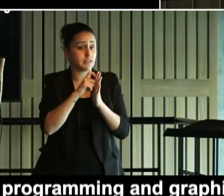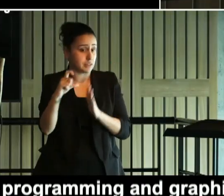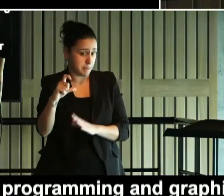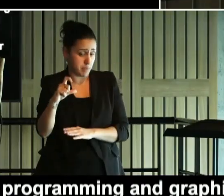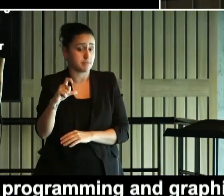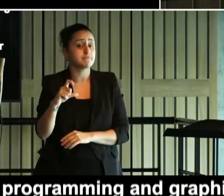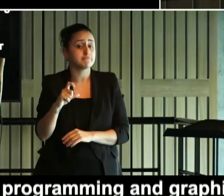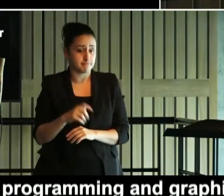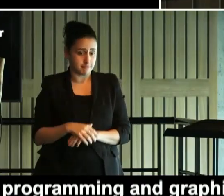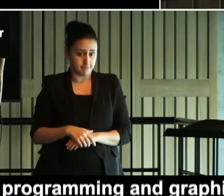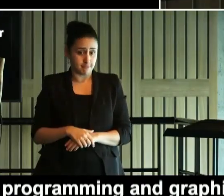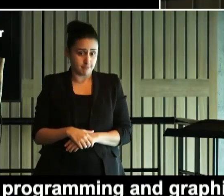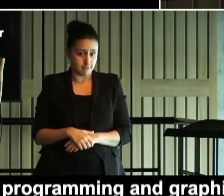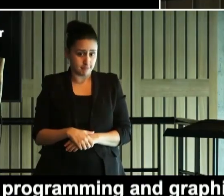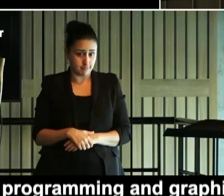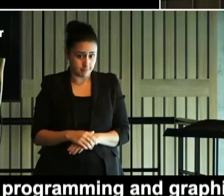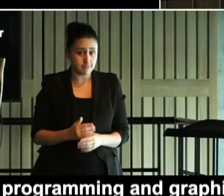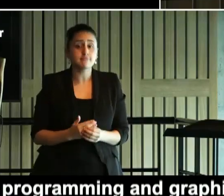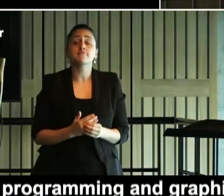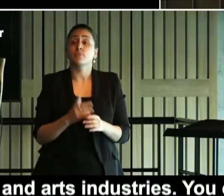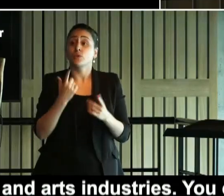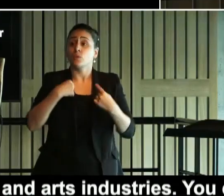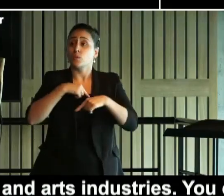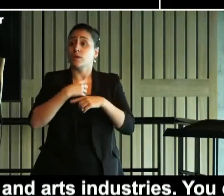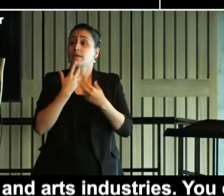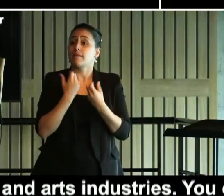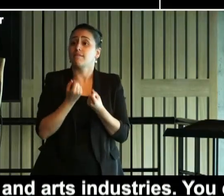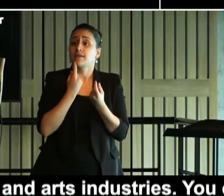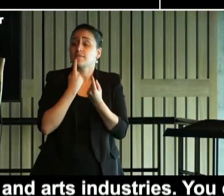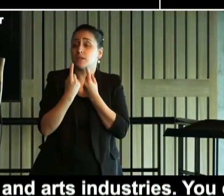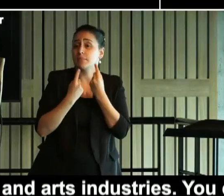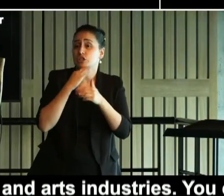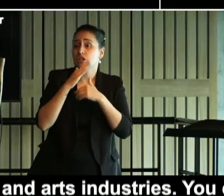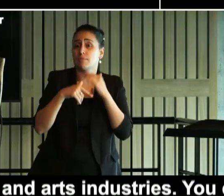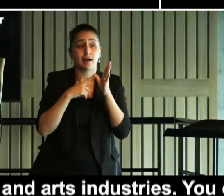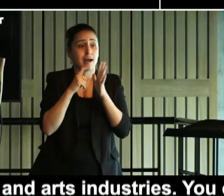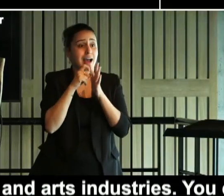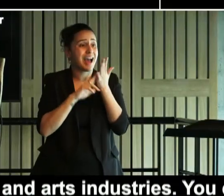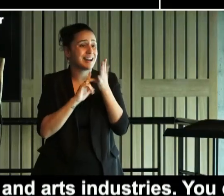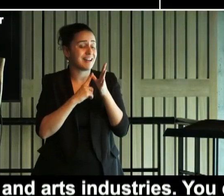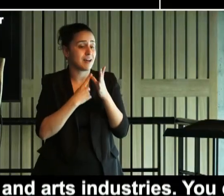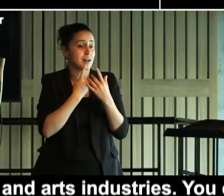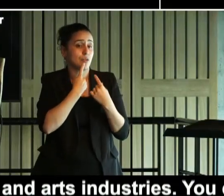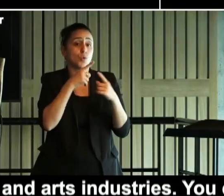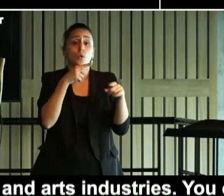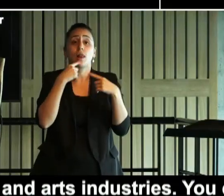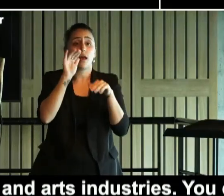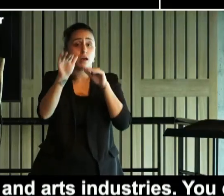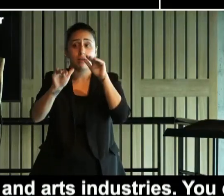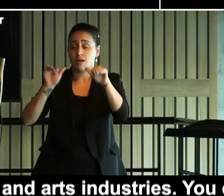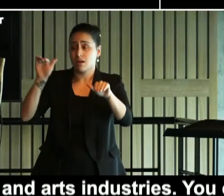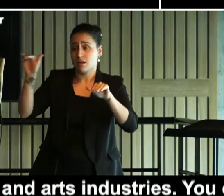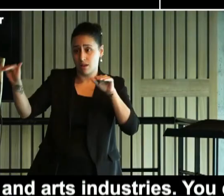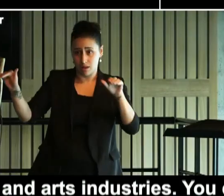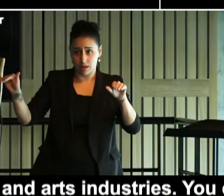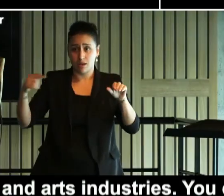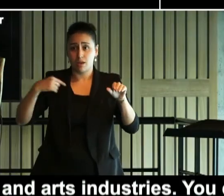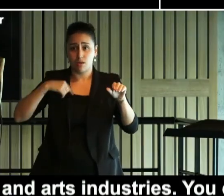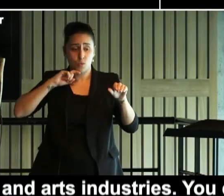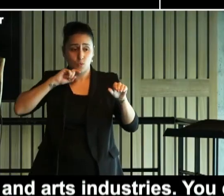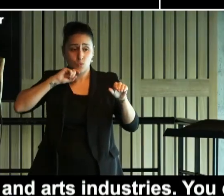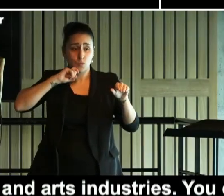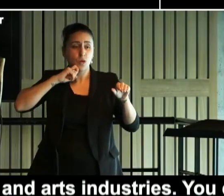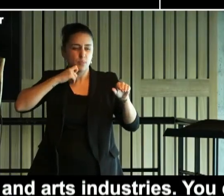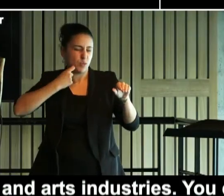December. We have information about ADNA call-out. I